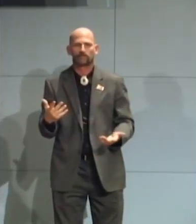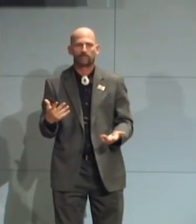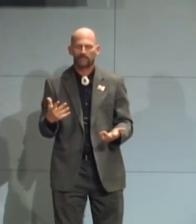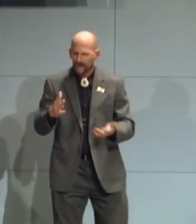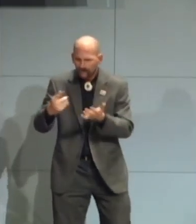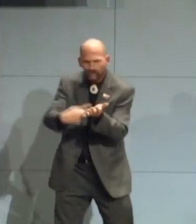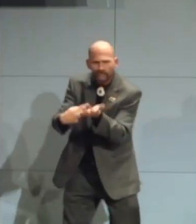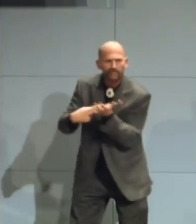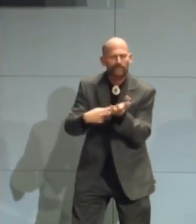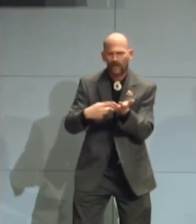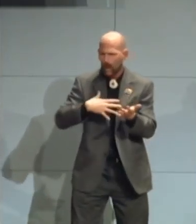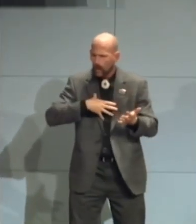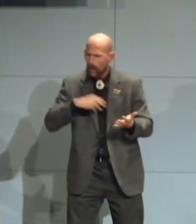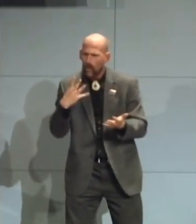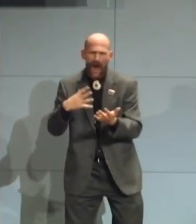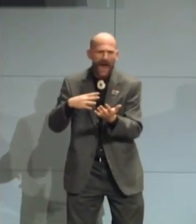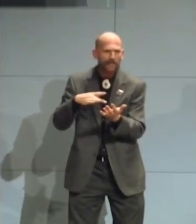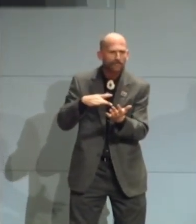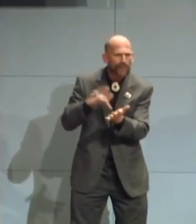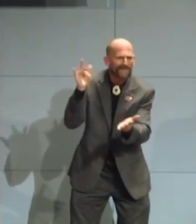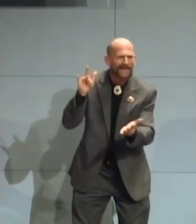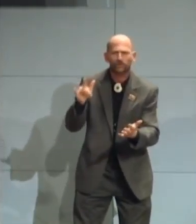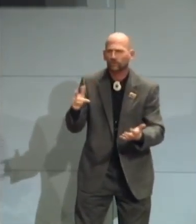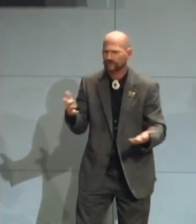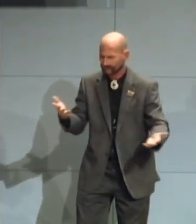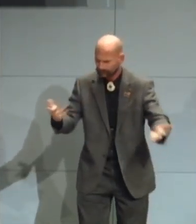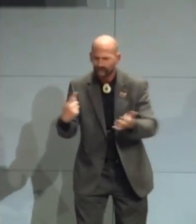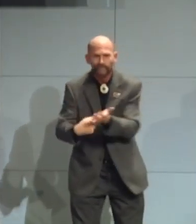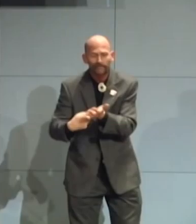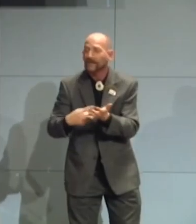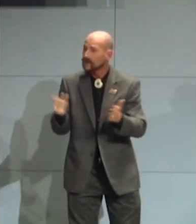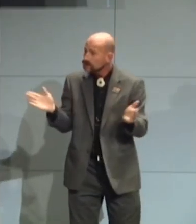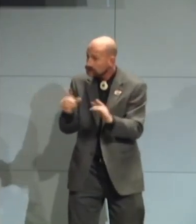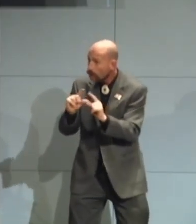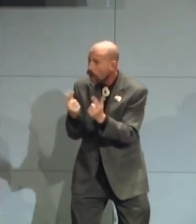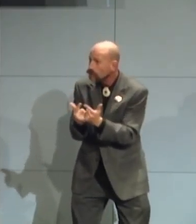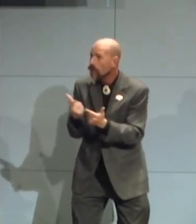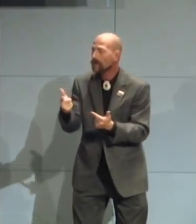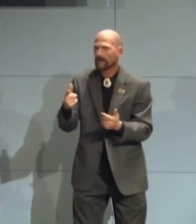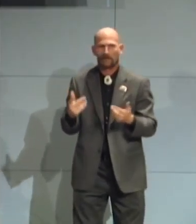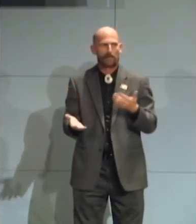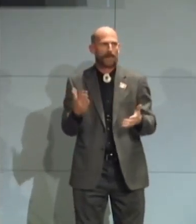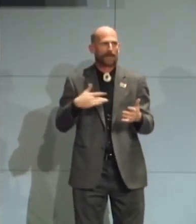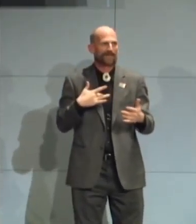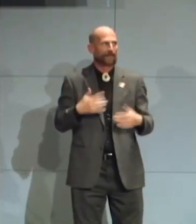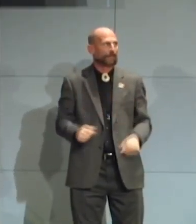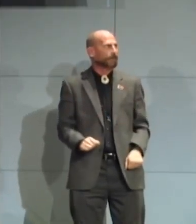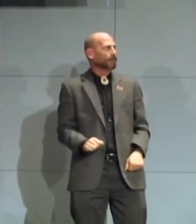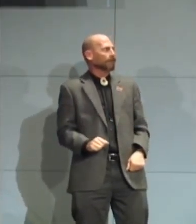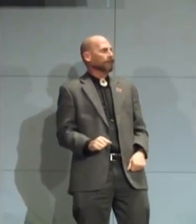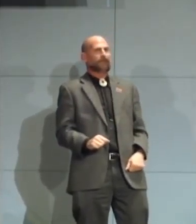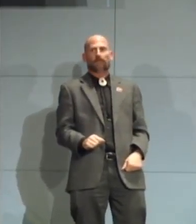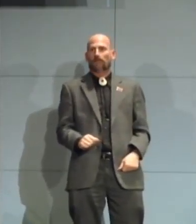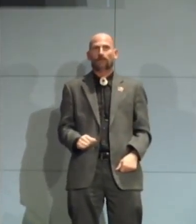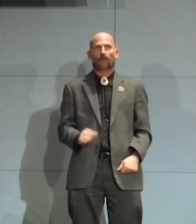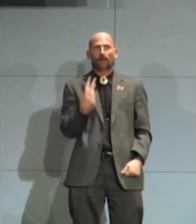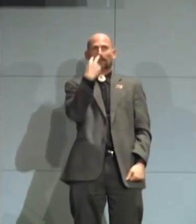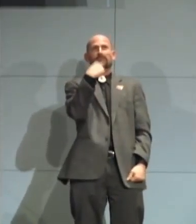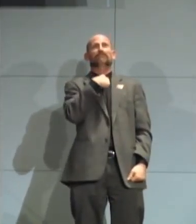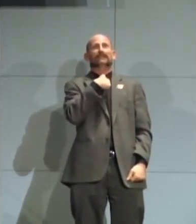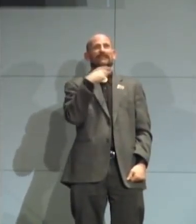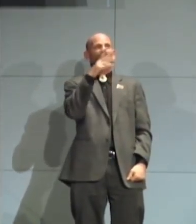Well, it's a great question, and I would love to, be able to tell you that I have the secret